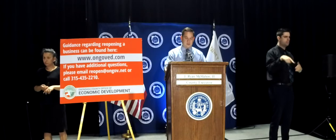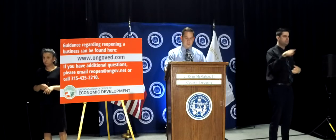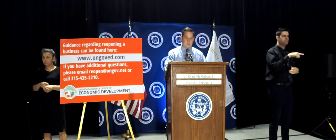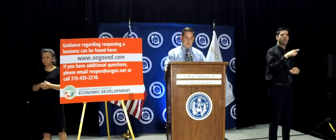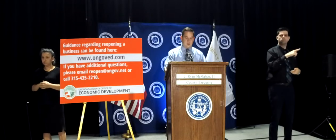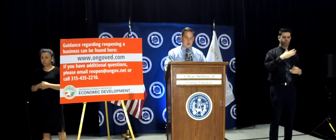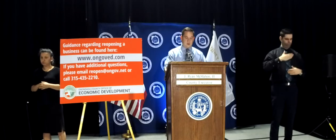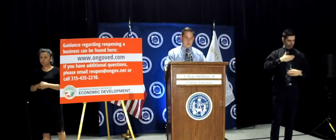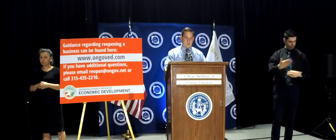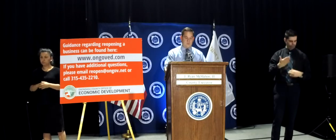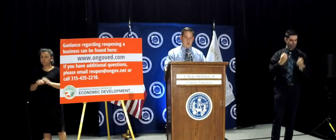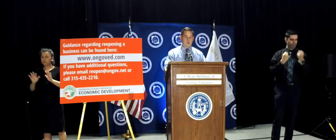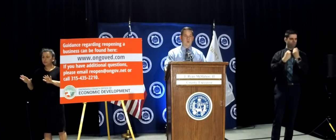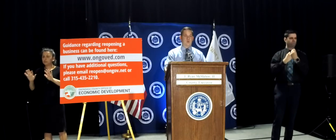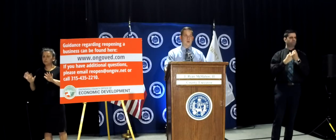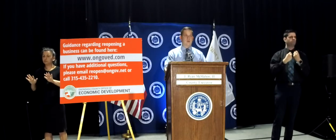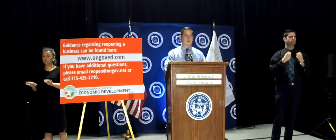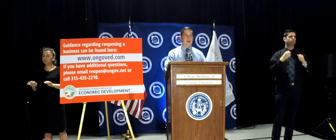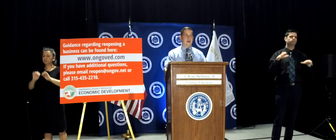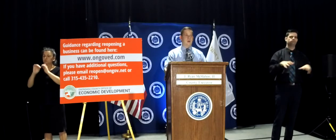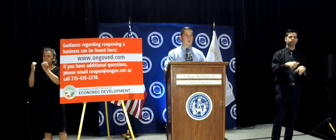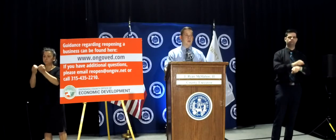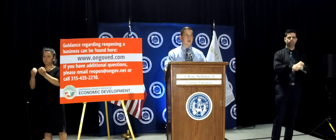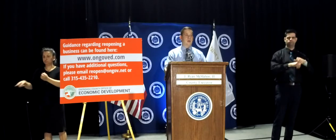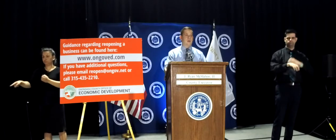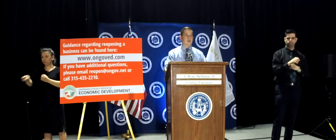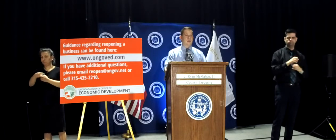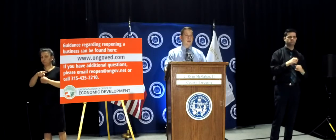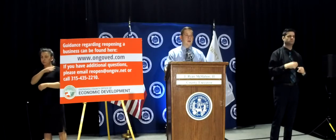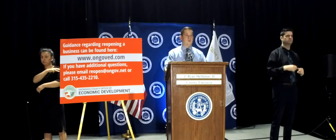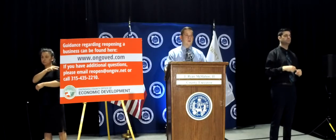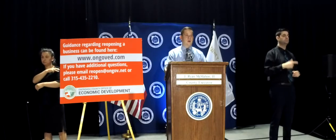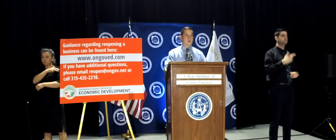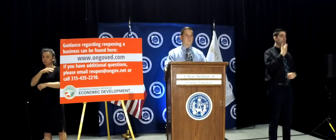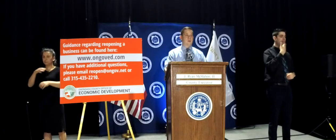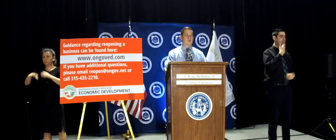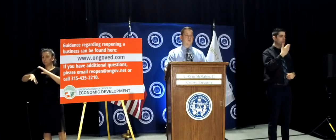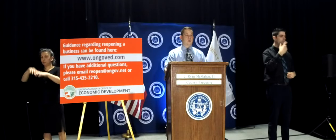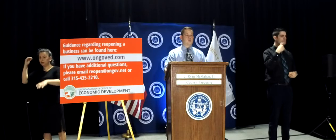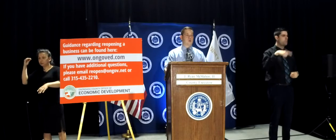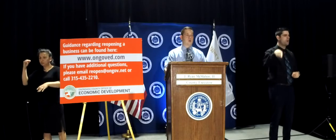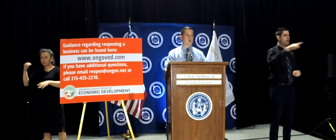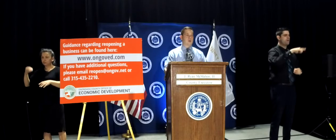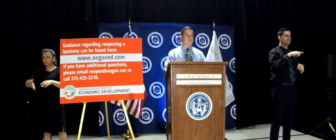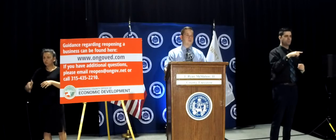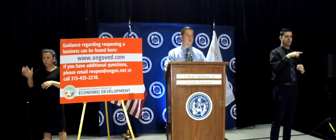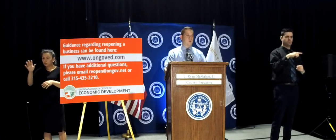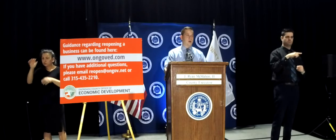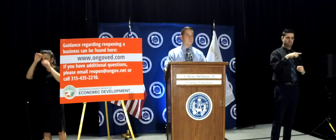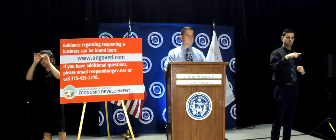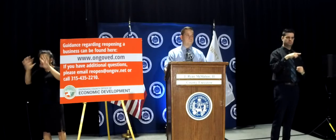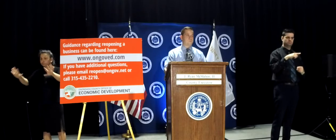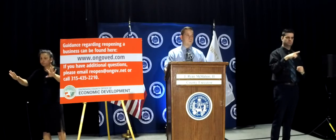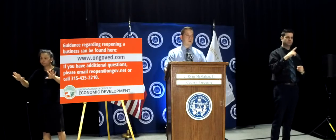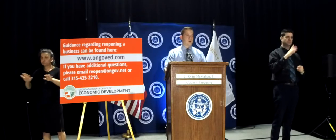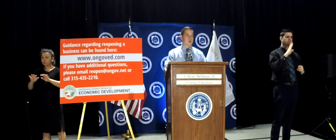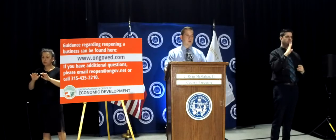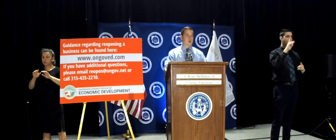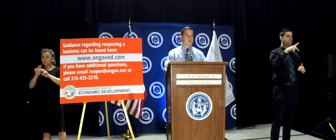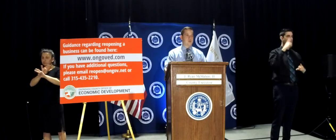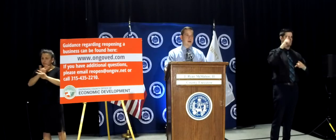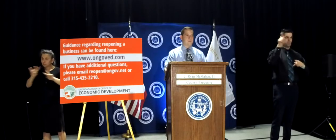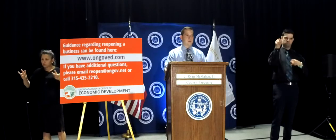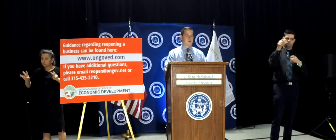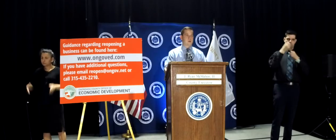want to thank the folks who have gotten out and have made their voices heard in a peaceful way. and